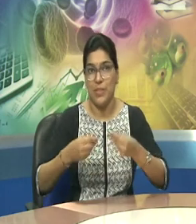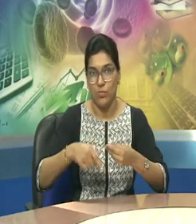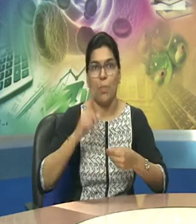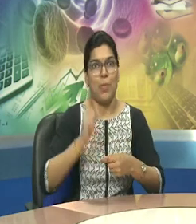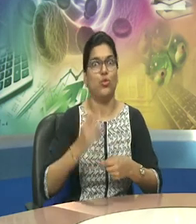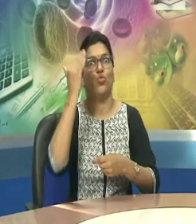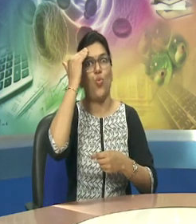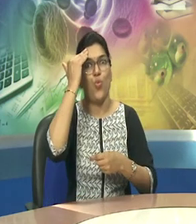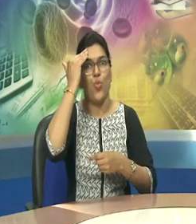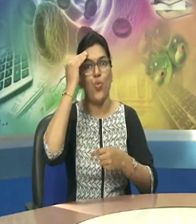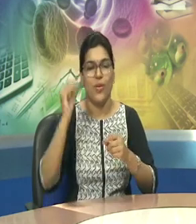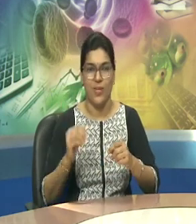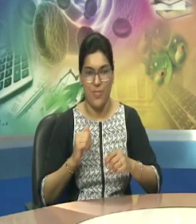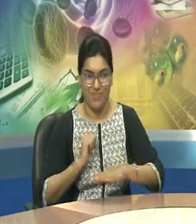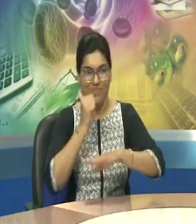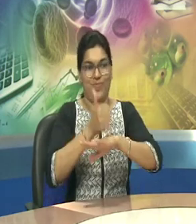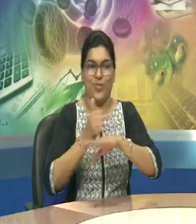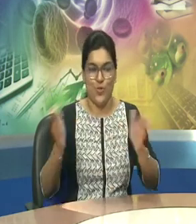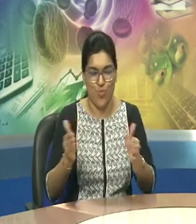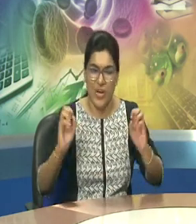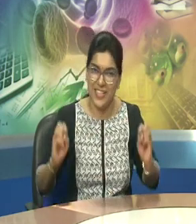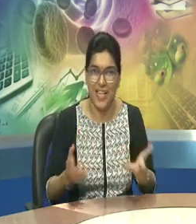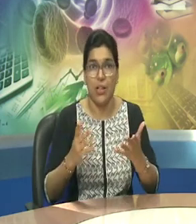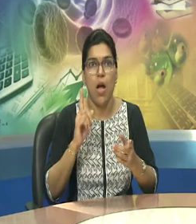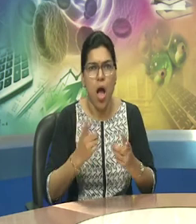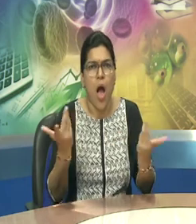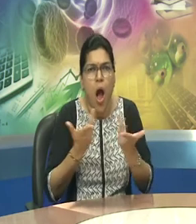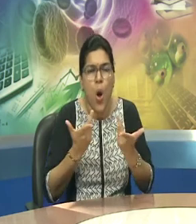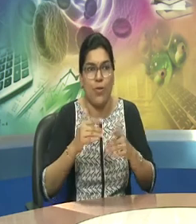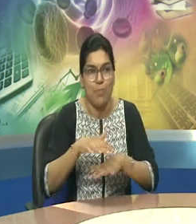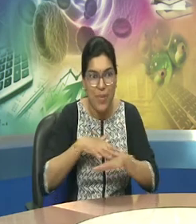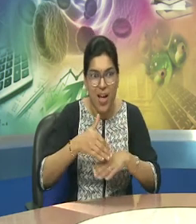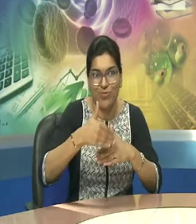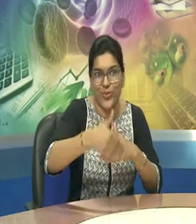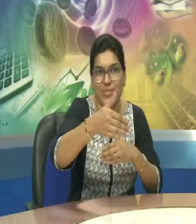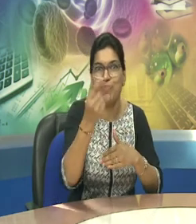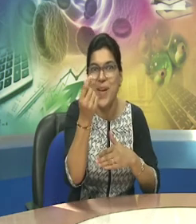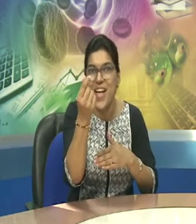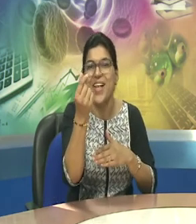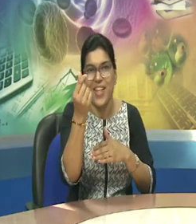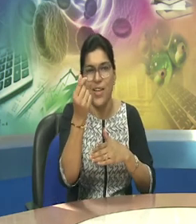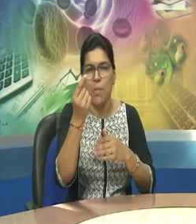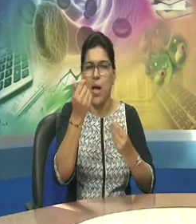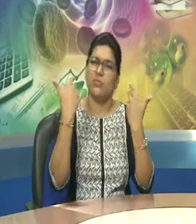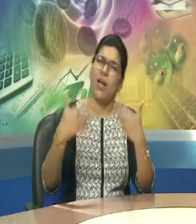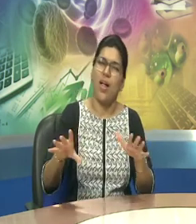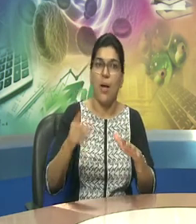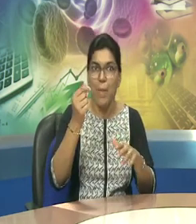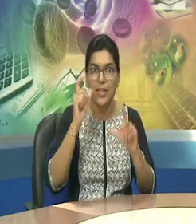The entrepreneur has to analyze and find out the amount of